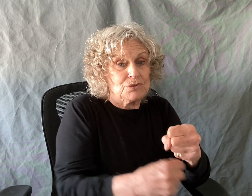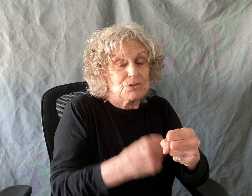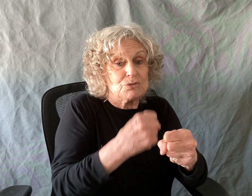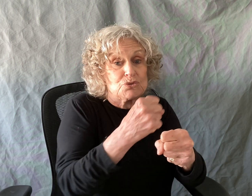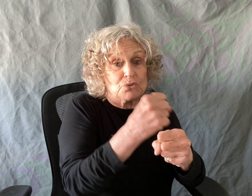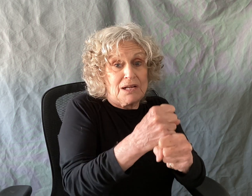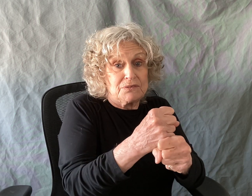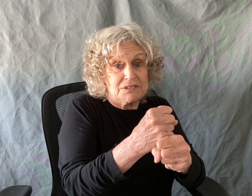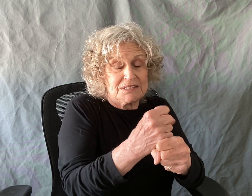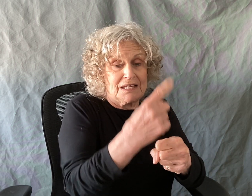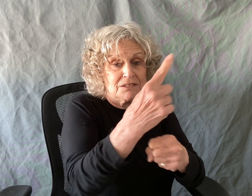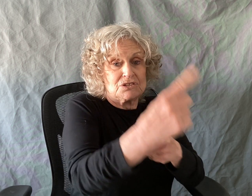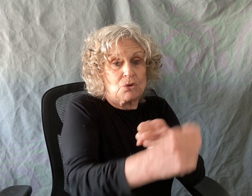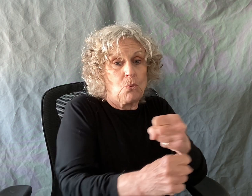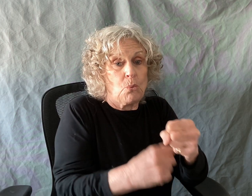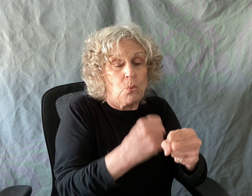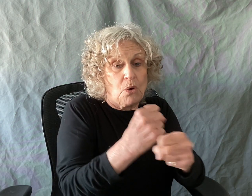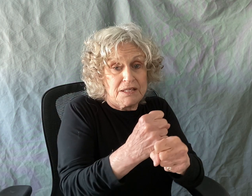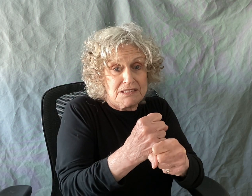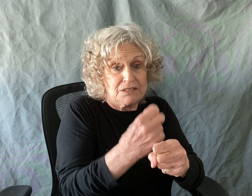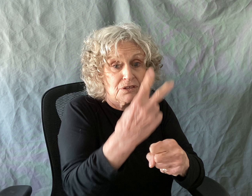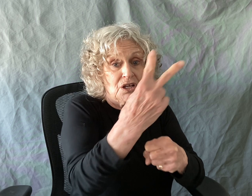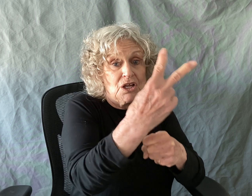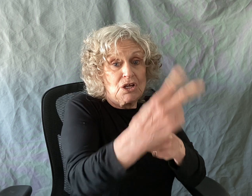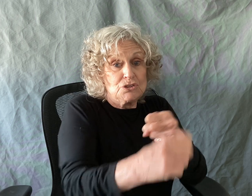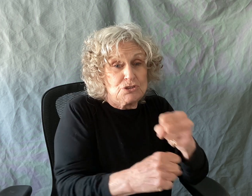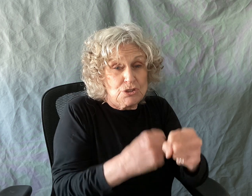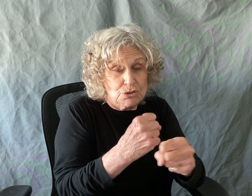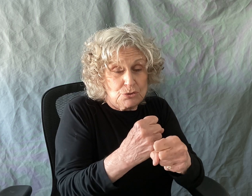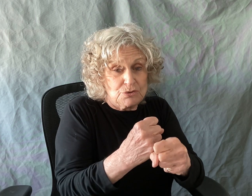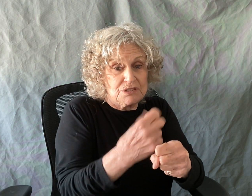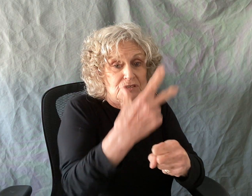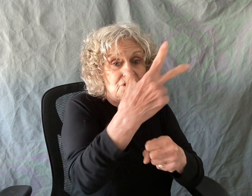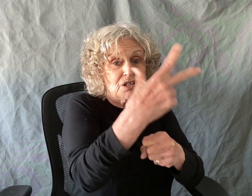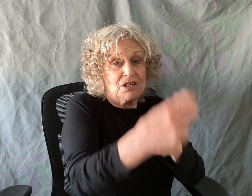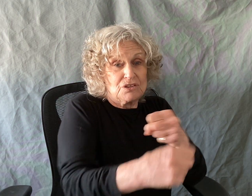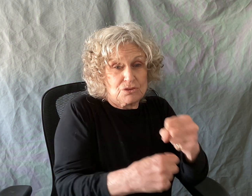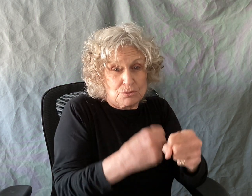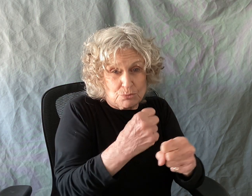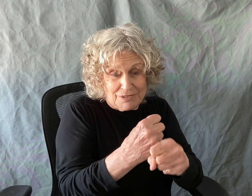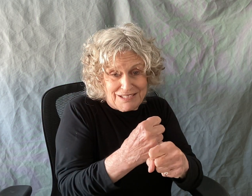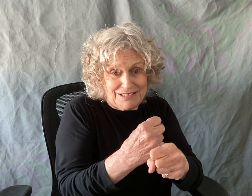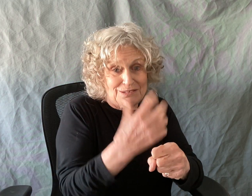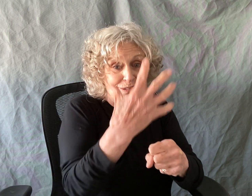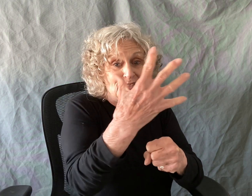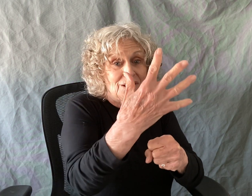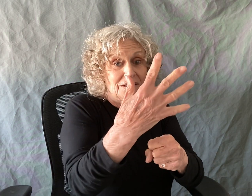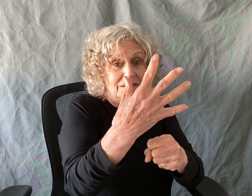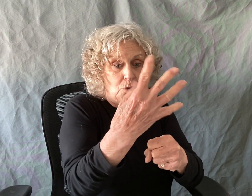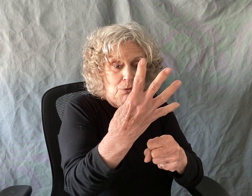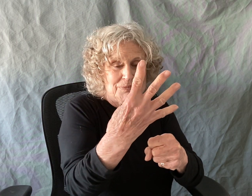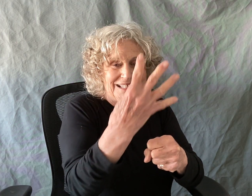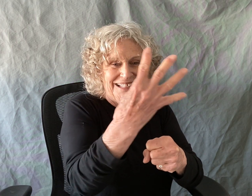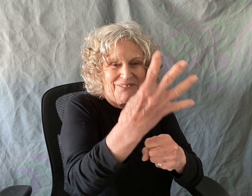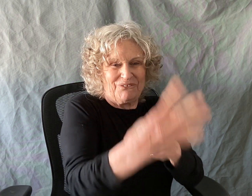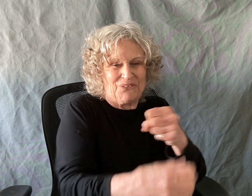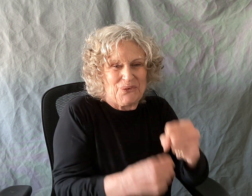goes around the sun. So 1 year, 2 years, 3 years, whoops, 4